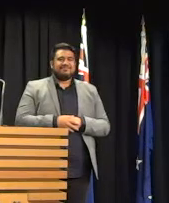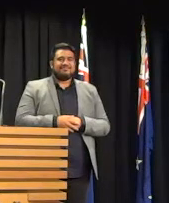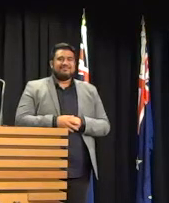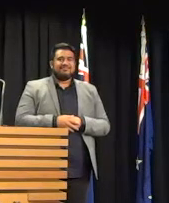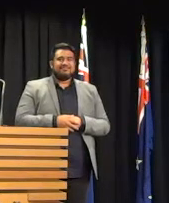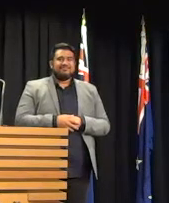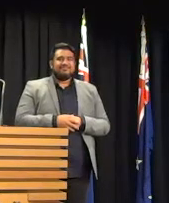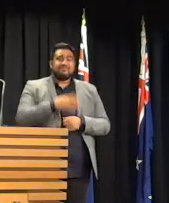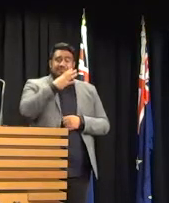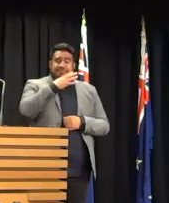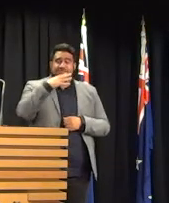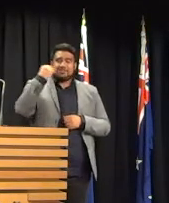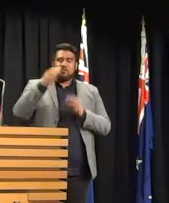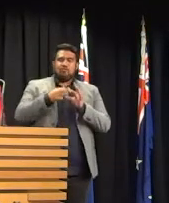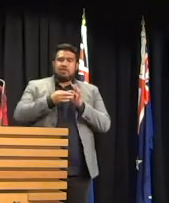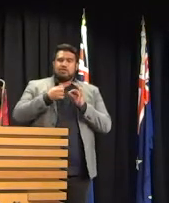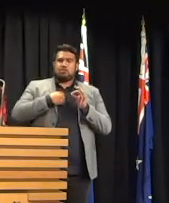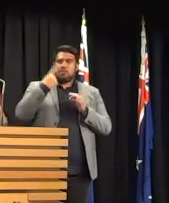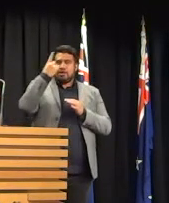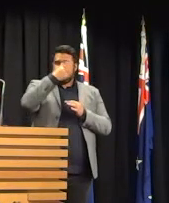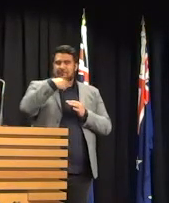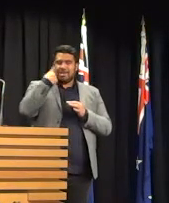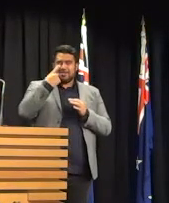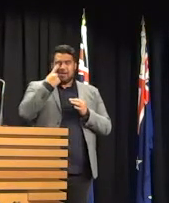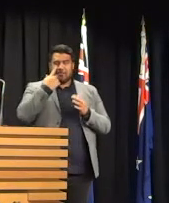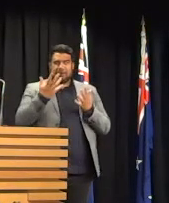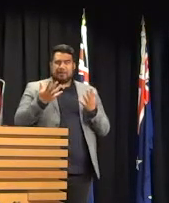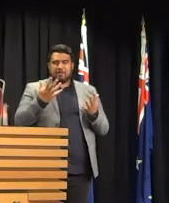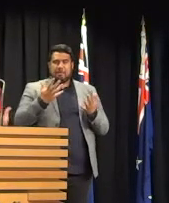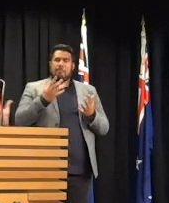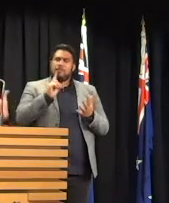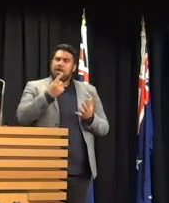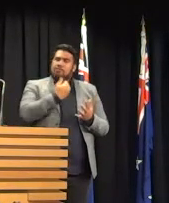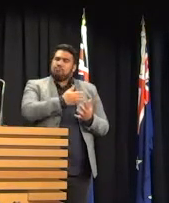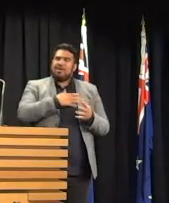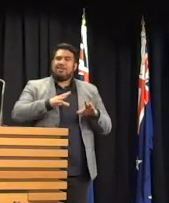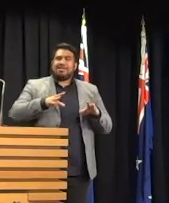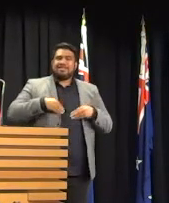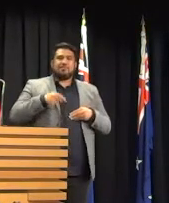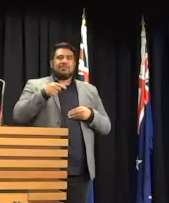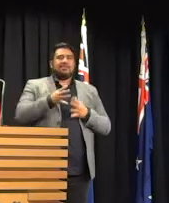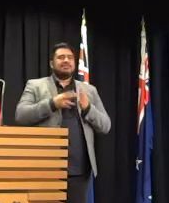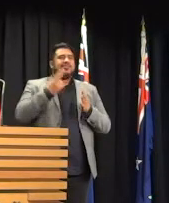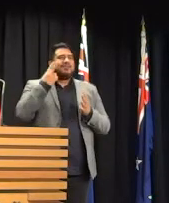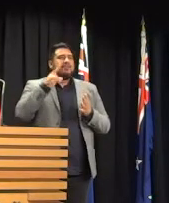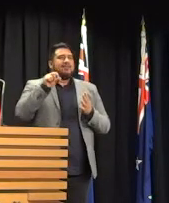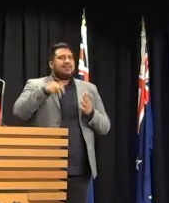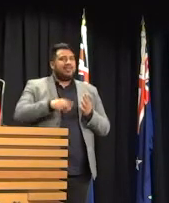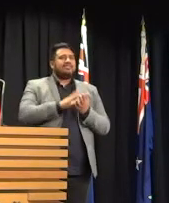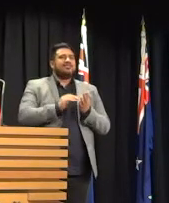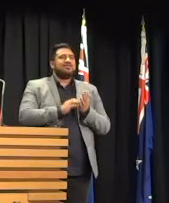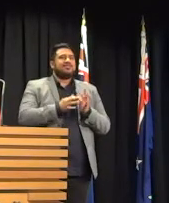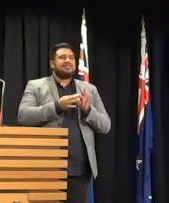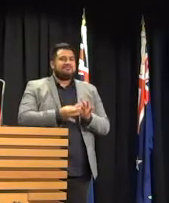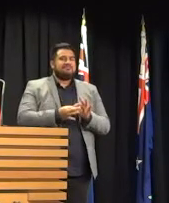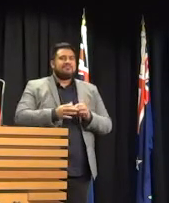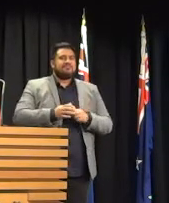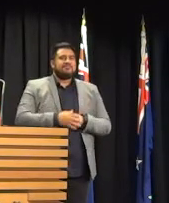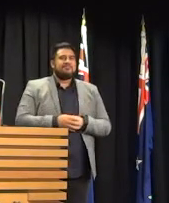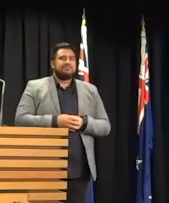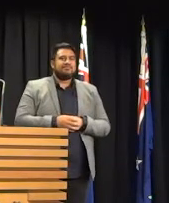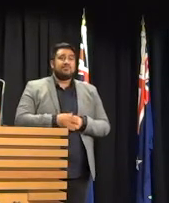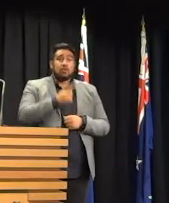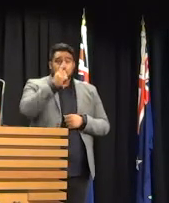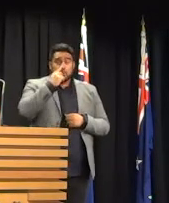facial feature of some description of mine, but I wear it as with honour and pride that I have been given that name. And you can